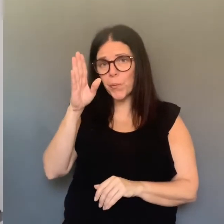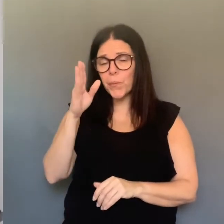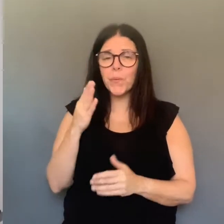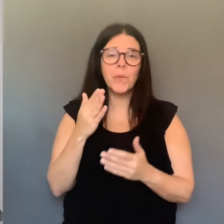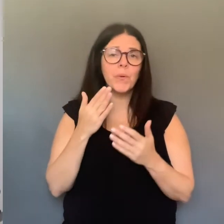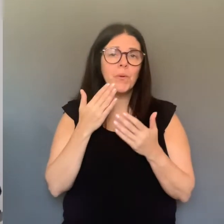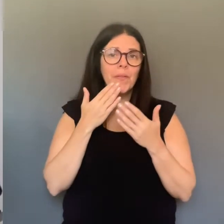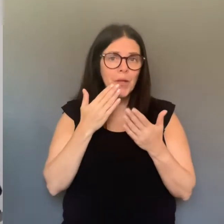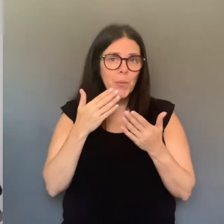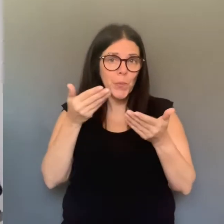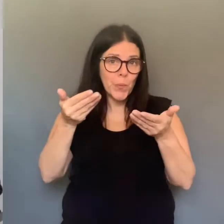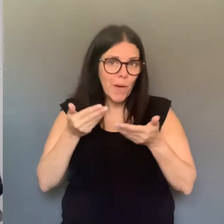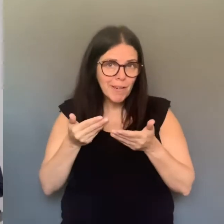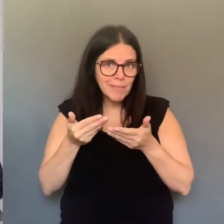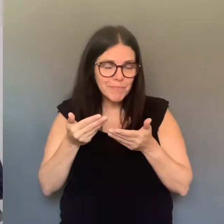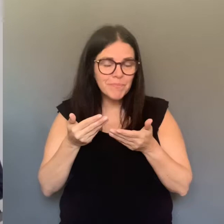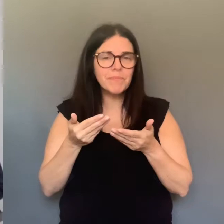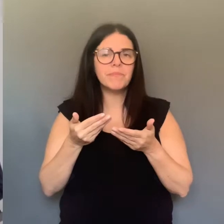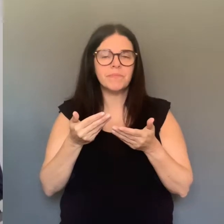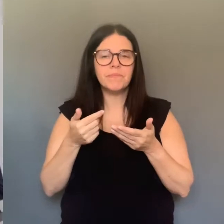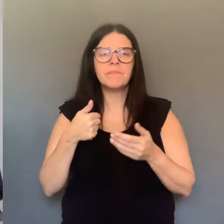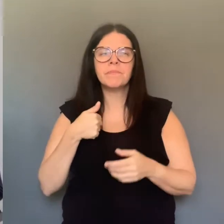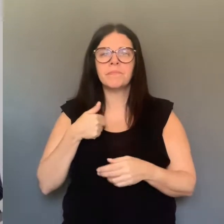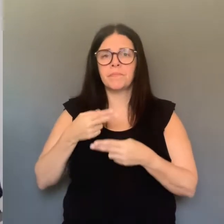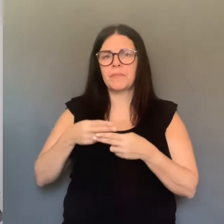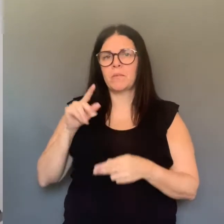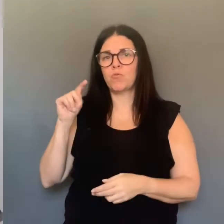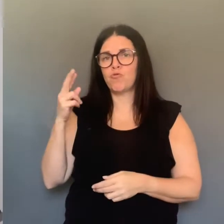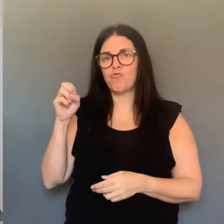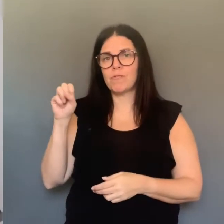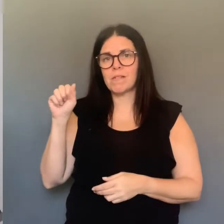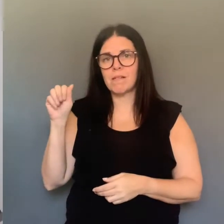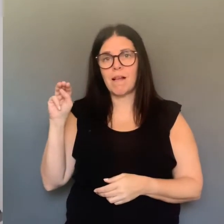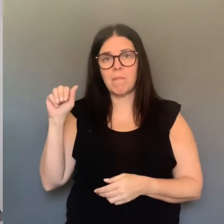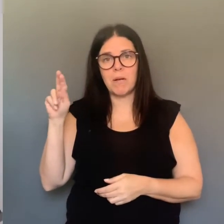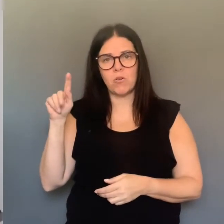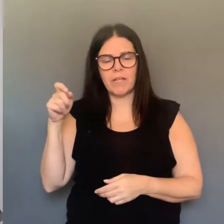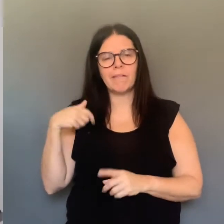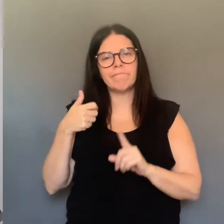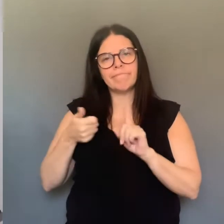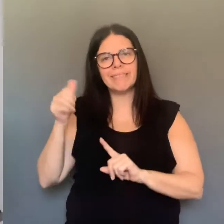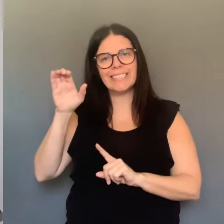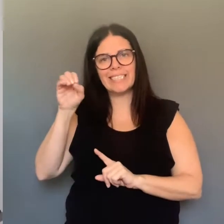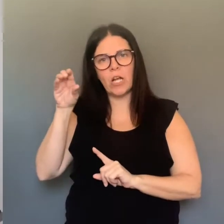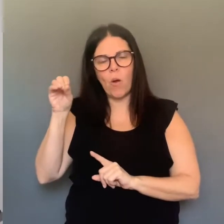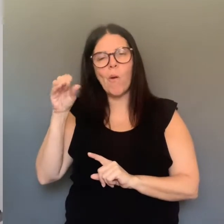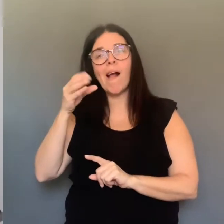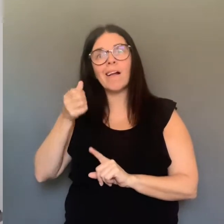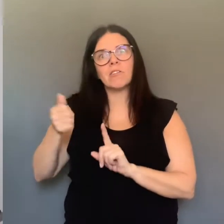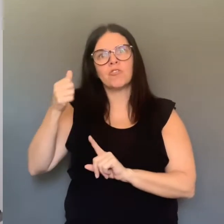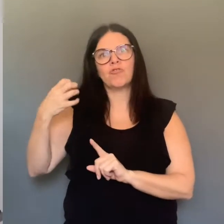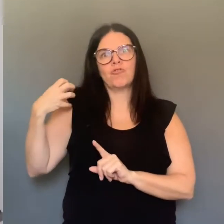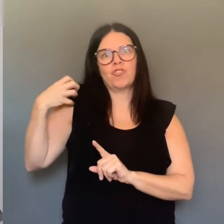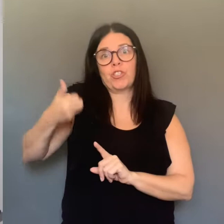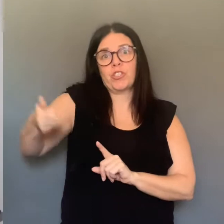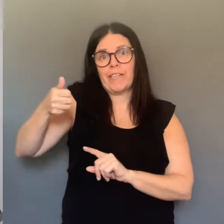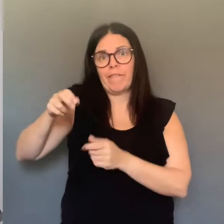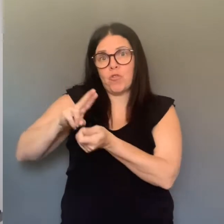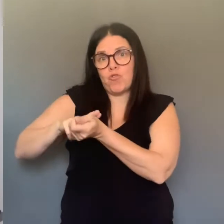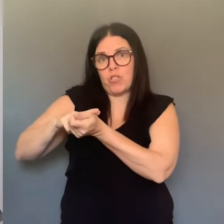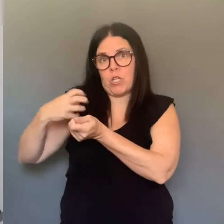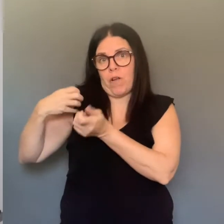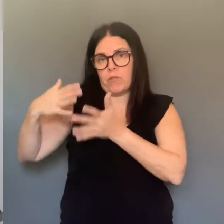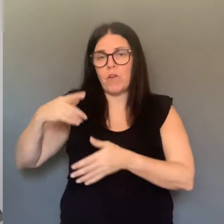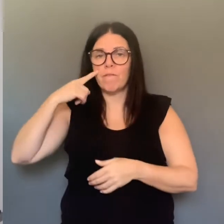start, we received a question regarding Health Unit services. The Health Unit continues to provide limited services at this time,